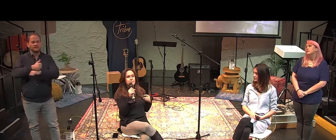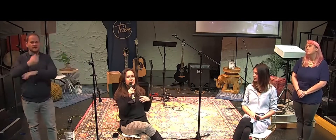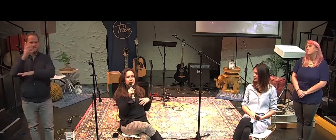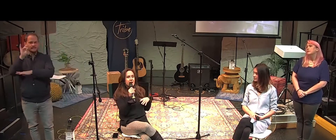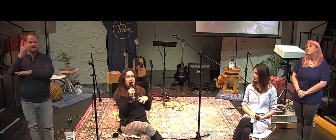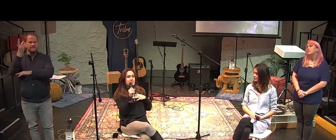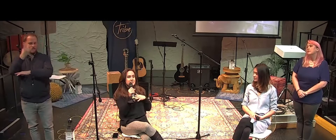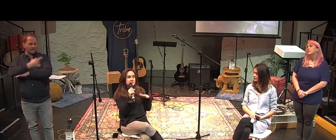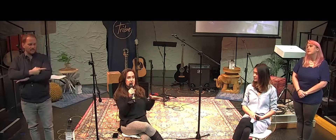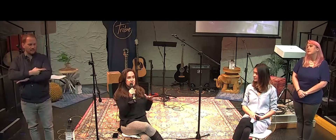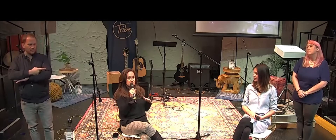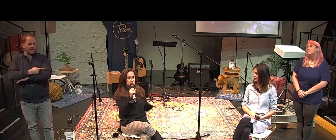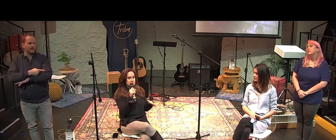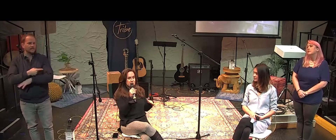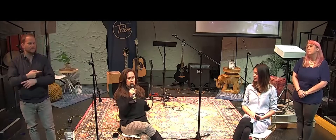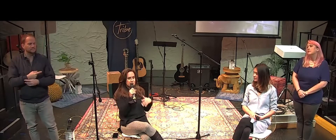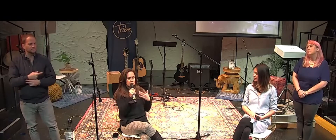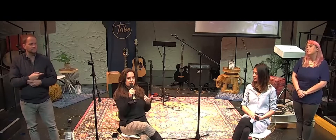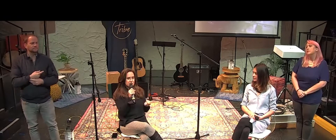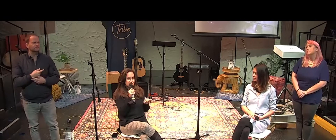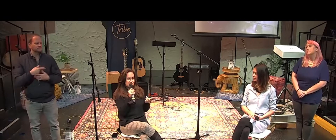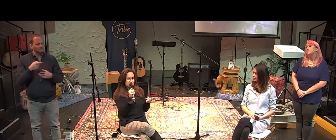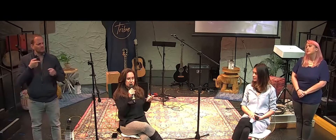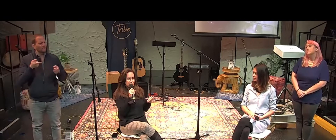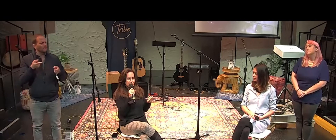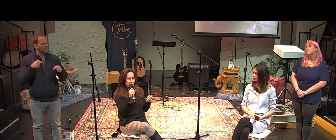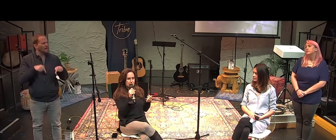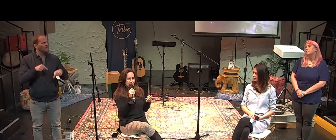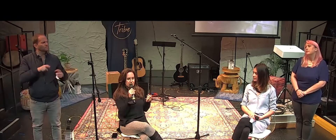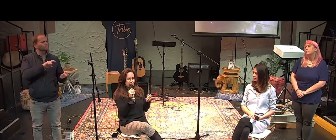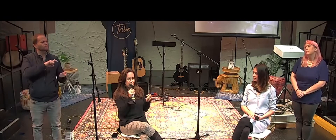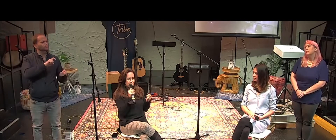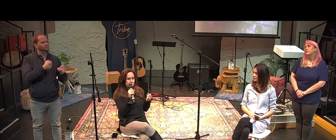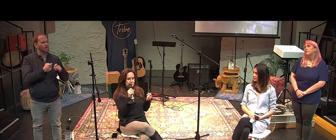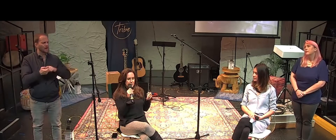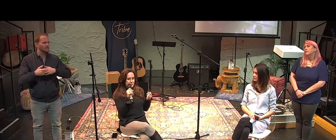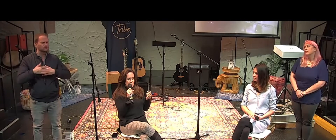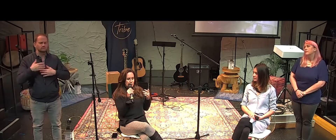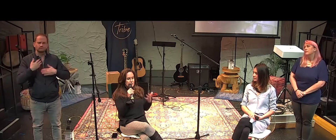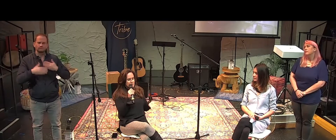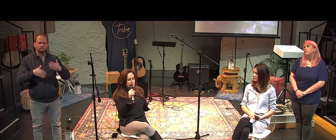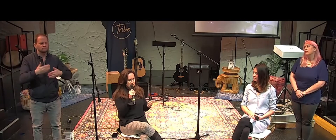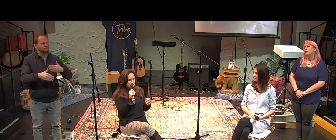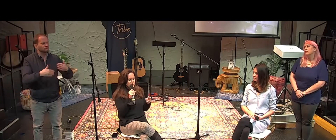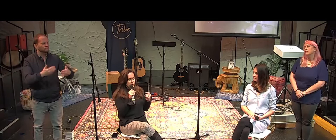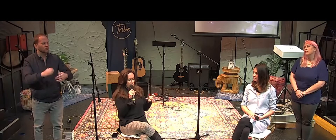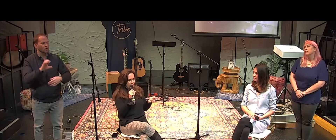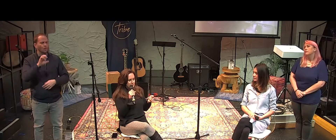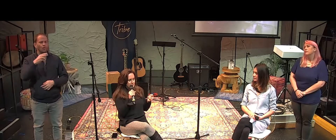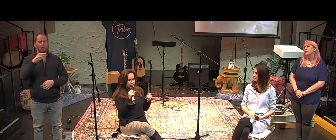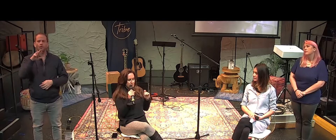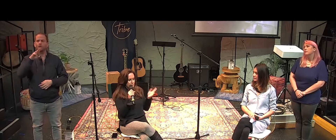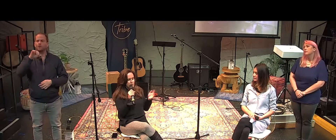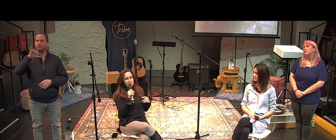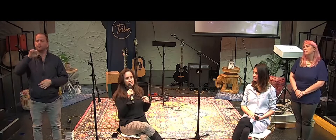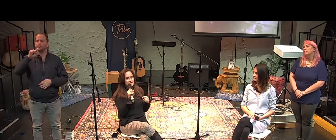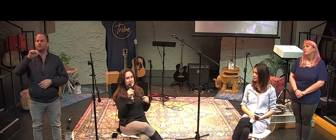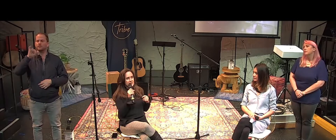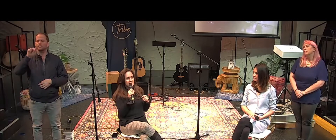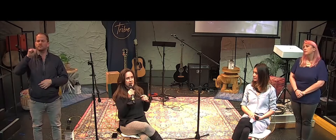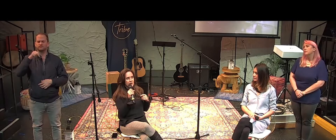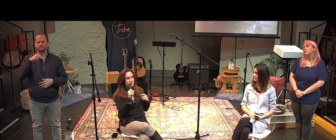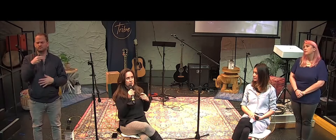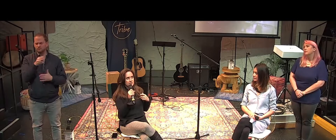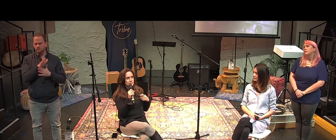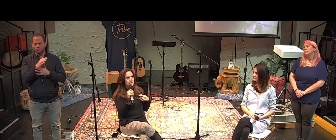for it. And this changes over time. So Christian has shared before that we've been doing this for a while, probably over a